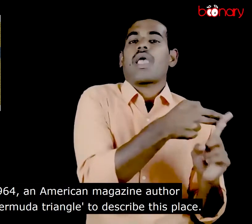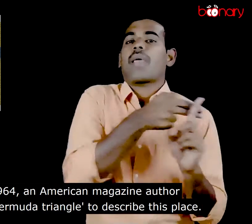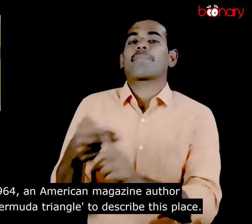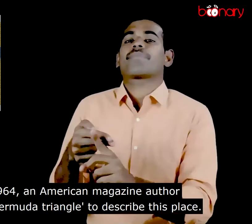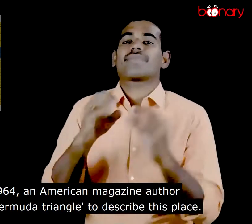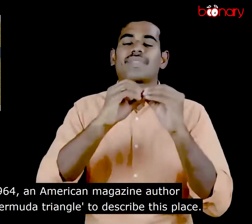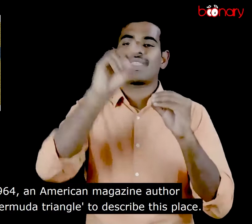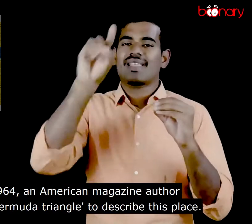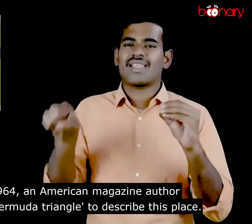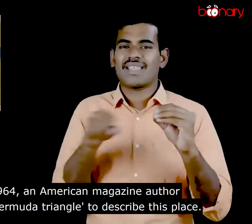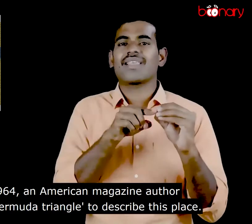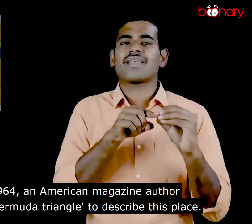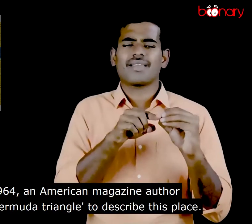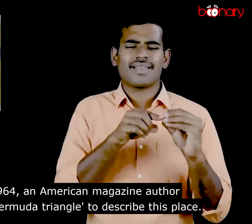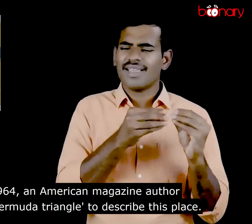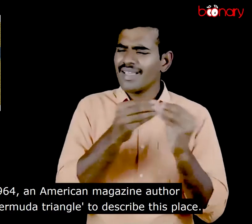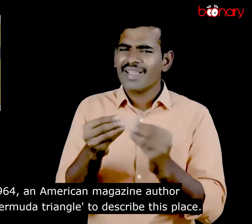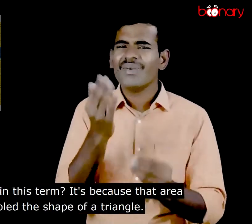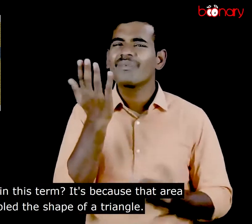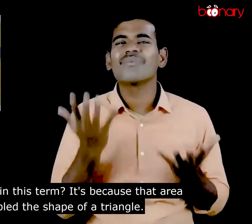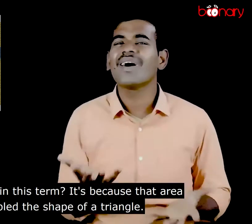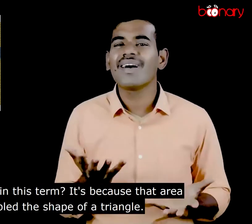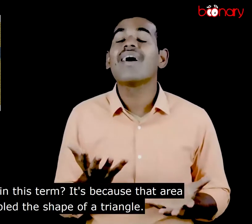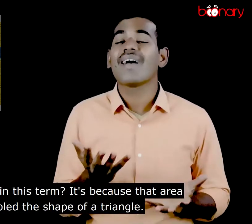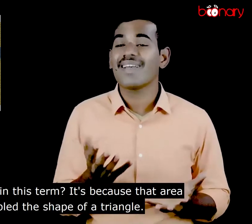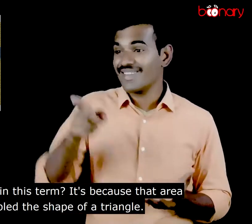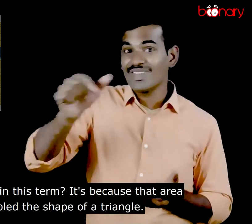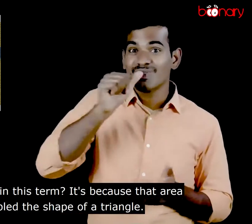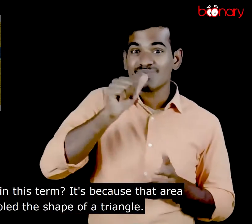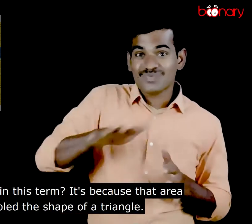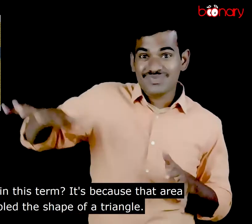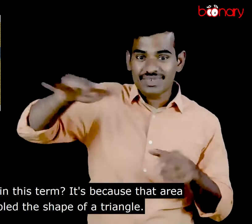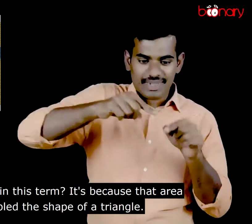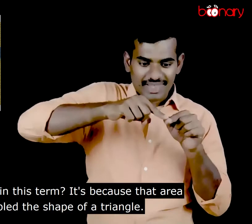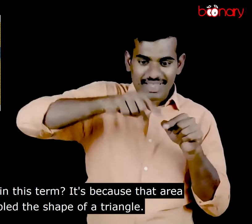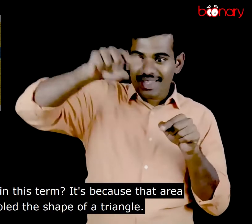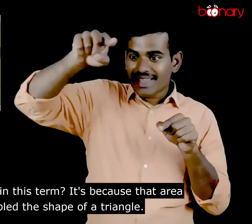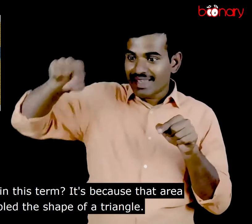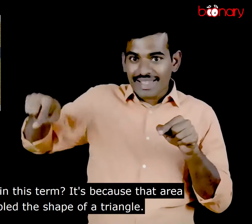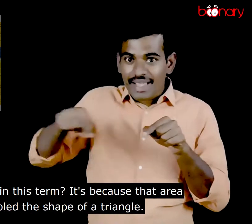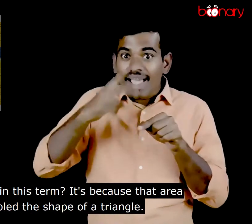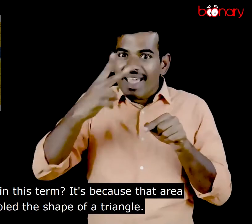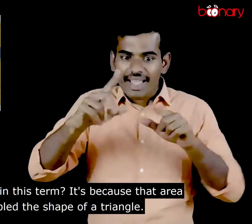Bermuda Triangle to describe this place. Why did he coin this term? It's because that